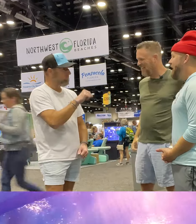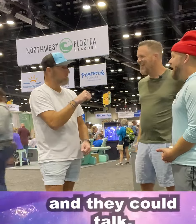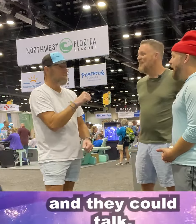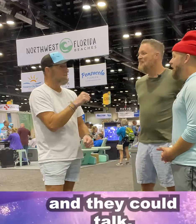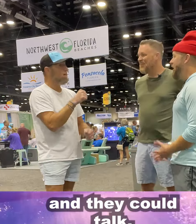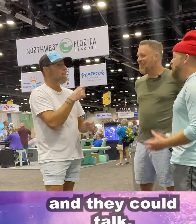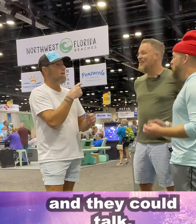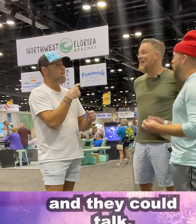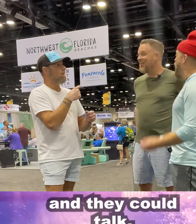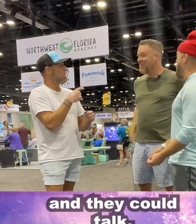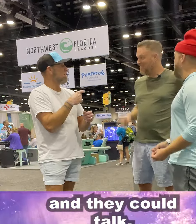And they could talk.